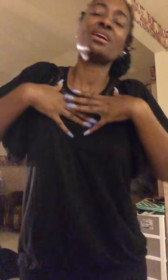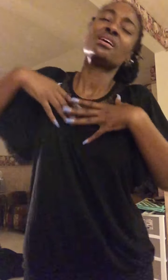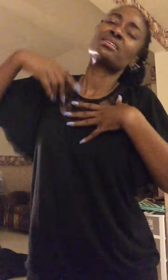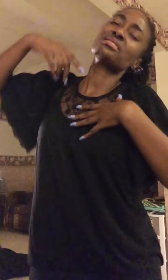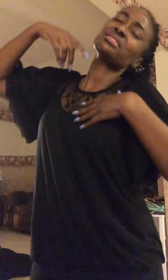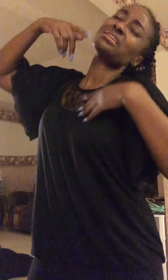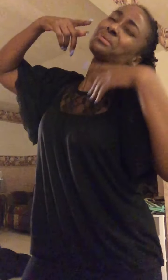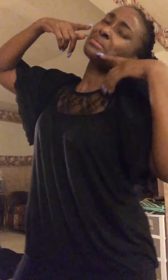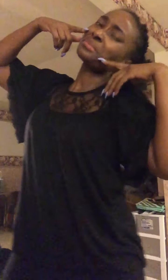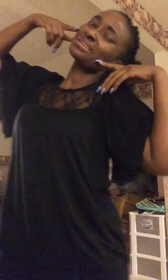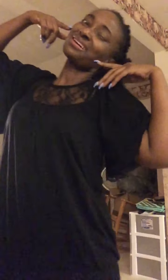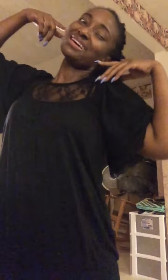Oh